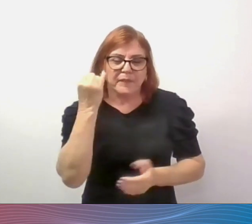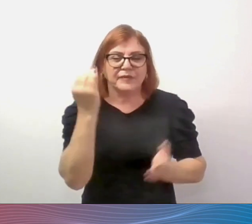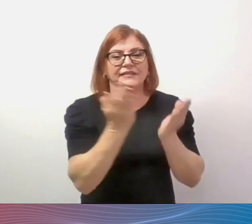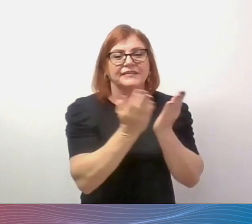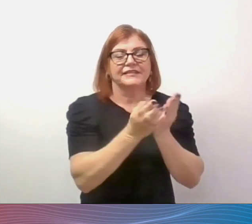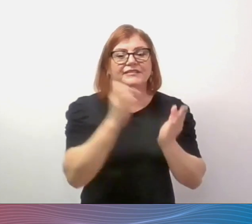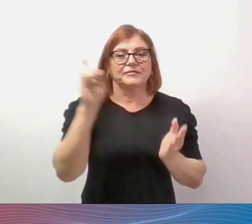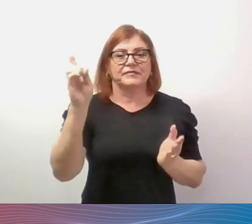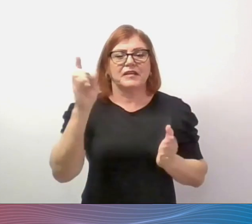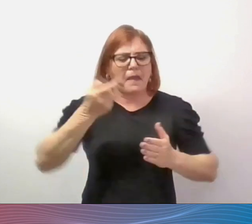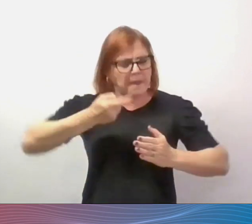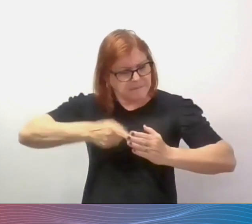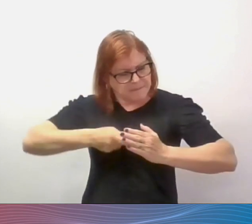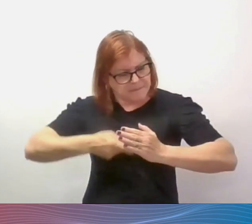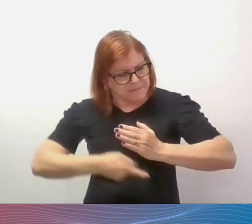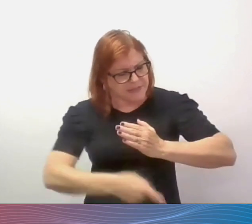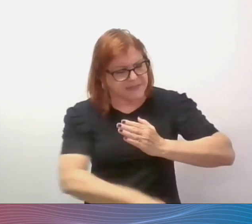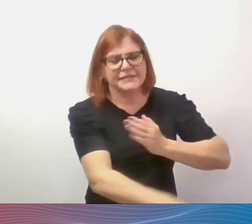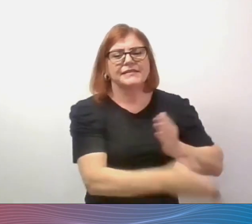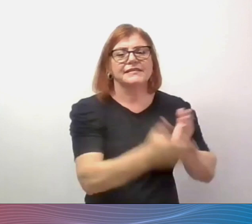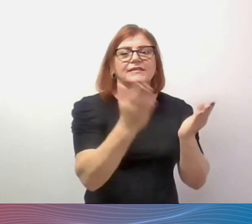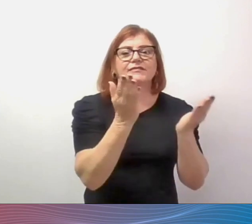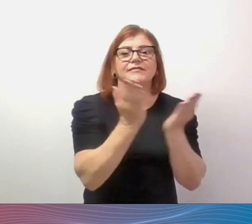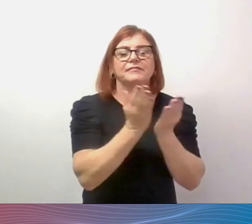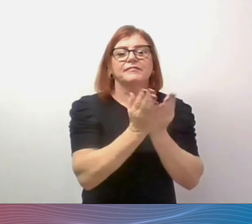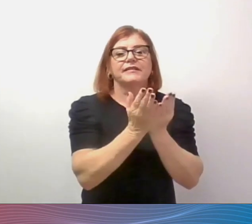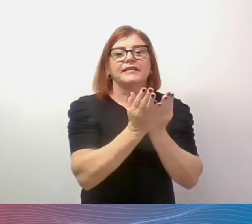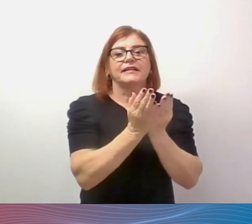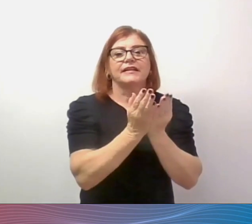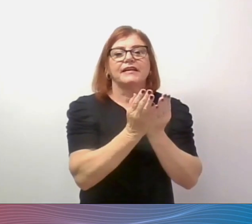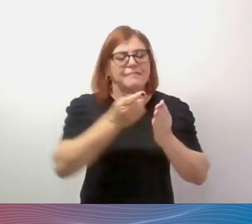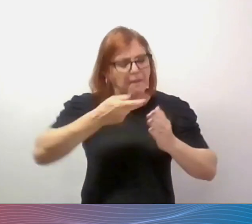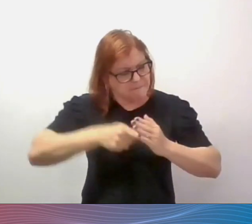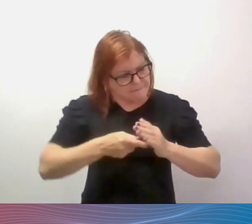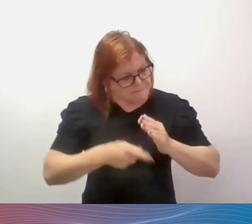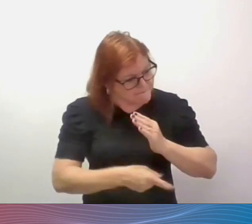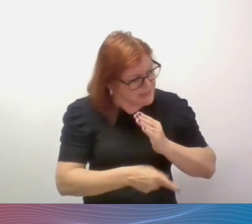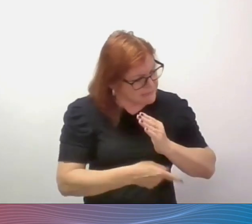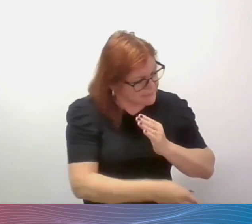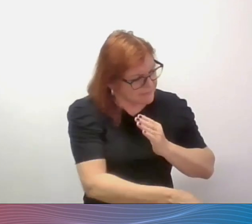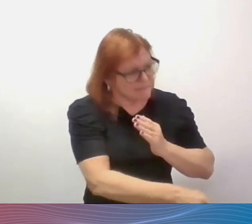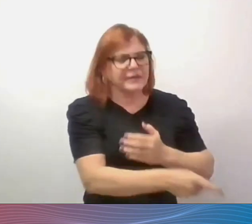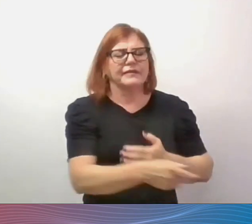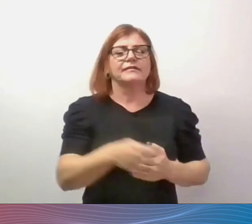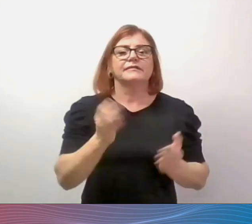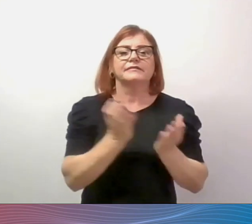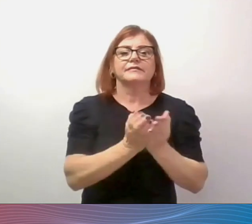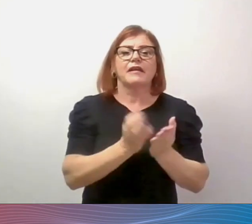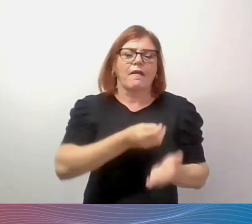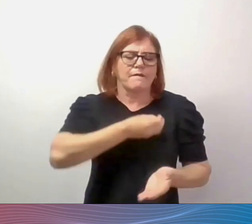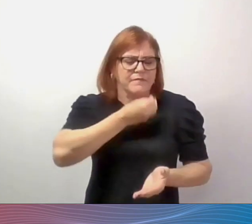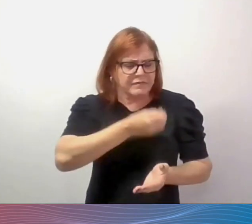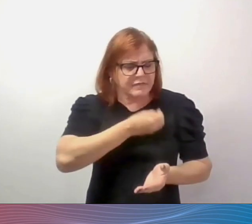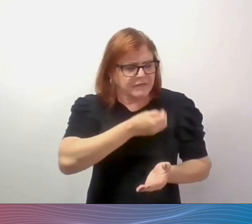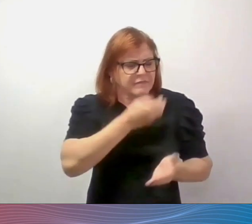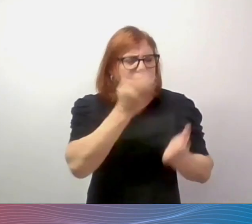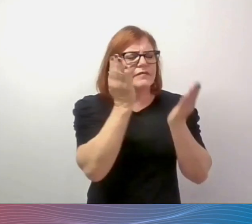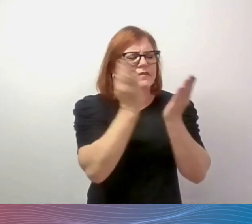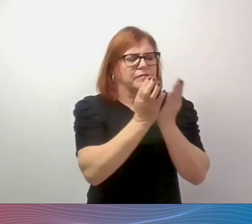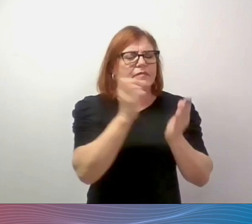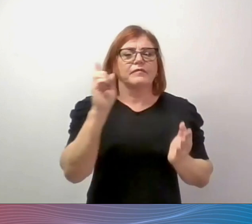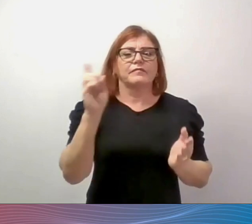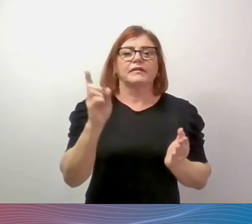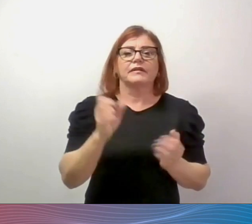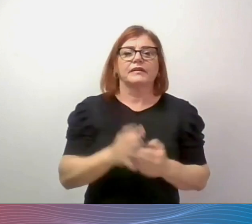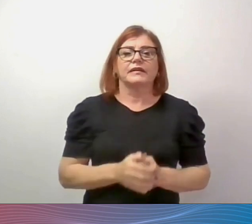na palavra. The immersion in the word. Mergulhar na palavra. To dive in the word. Viver pela palavra. To live through the word. Você vai